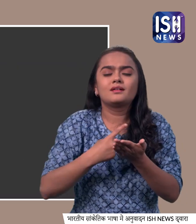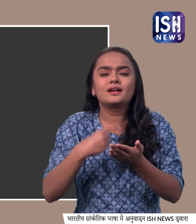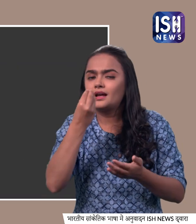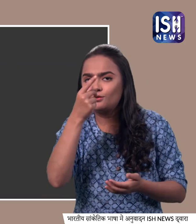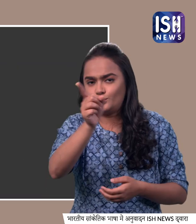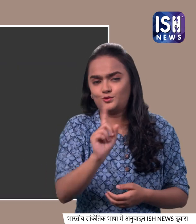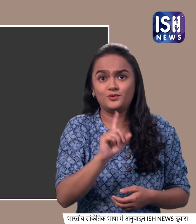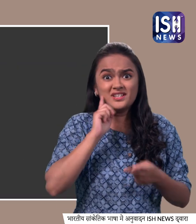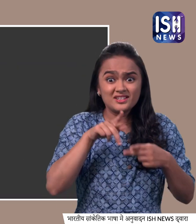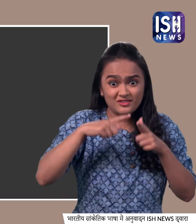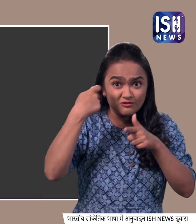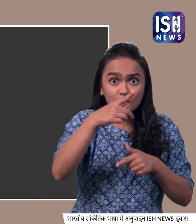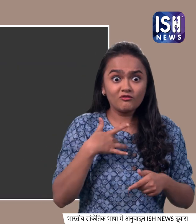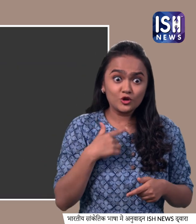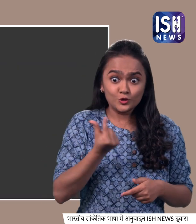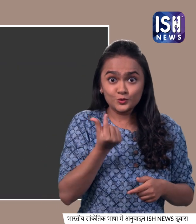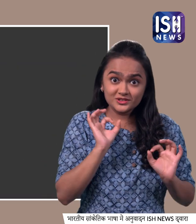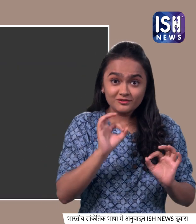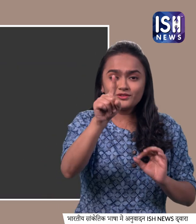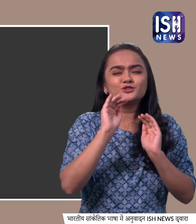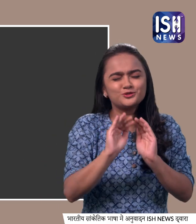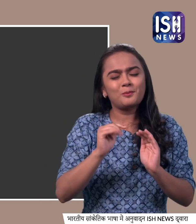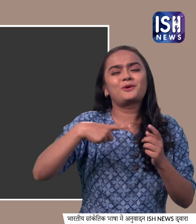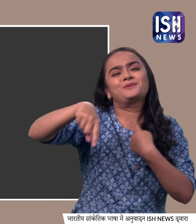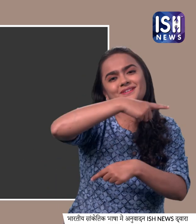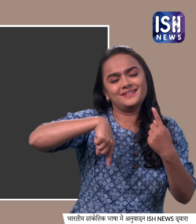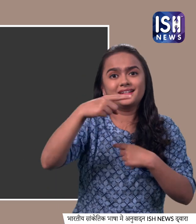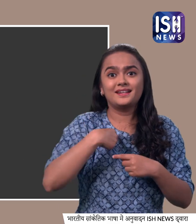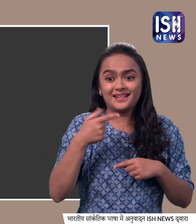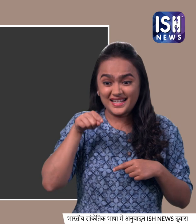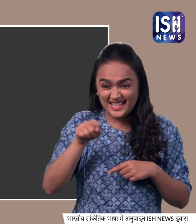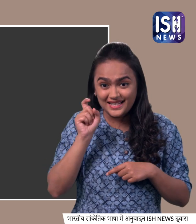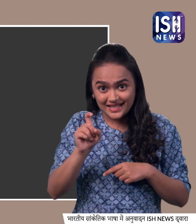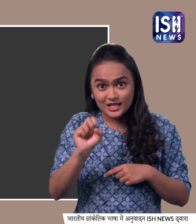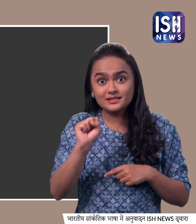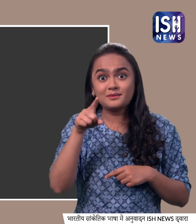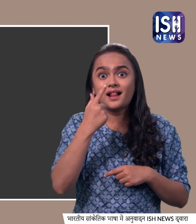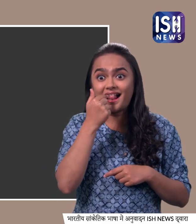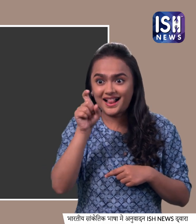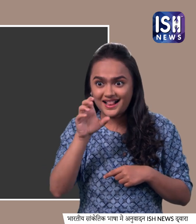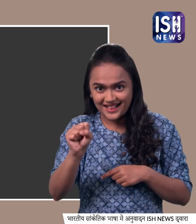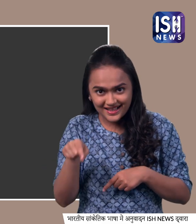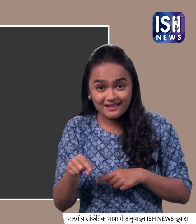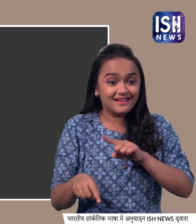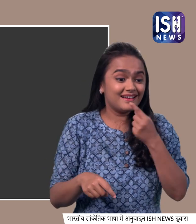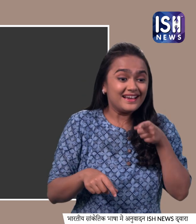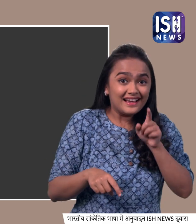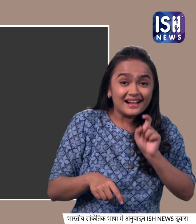useful, please support movement. Click here and subscribe to this And click